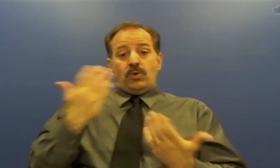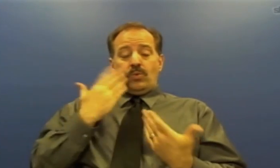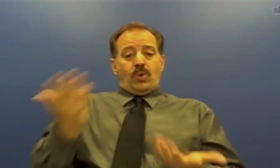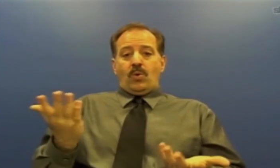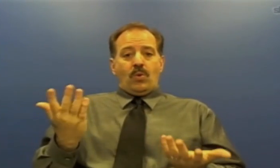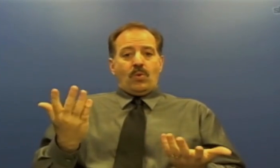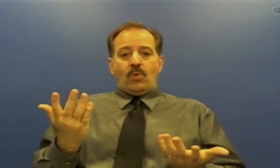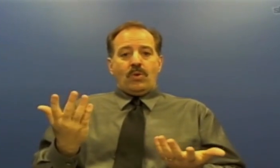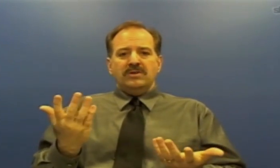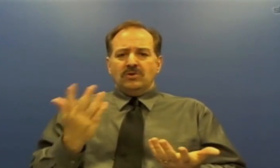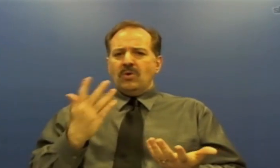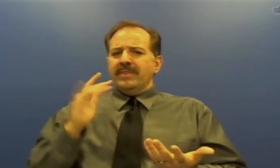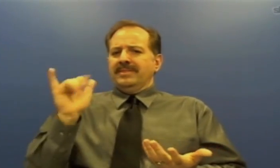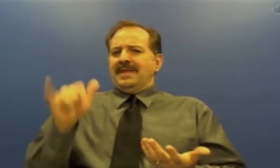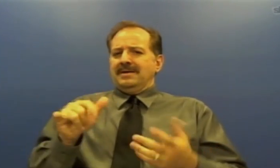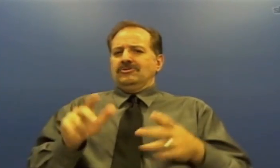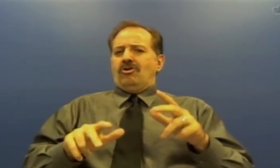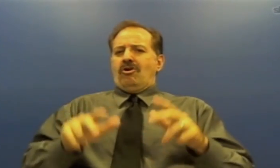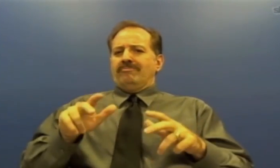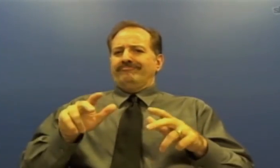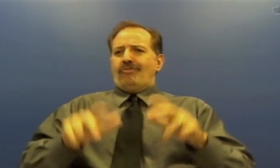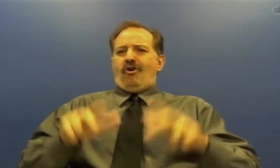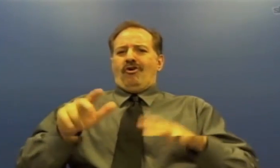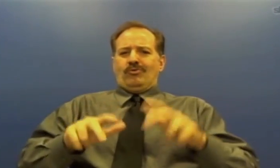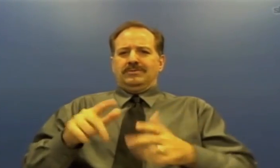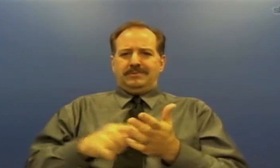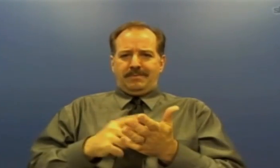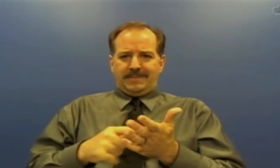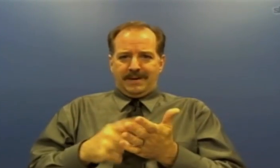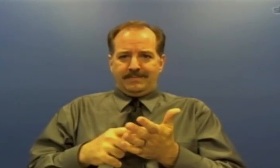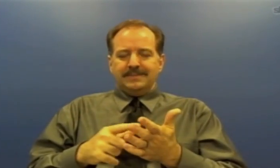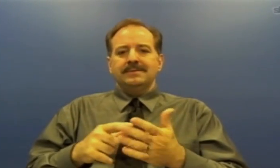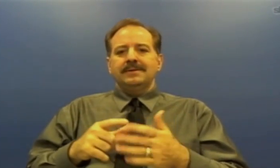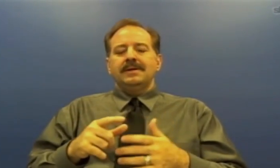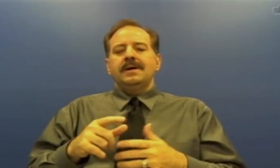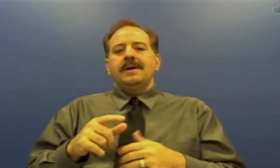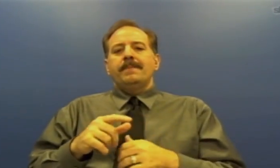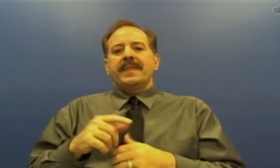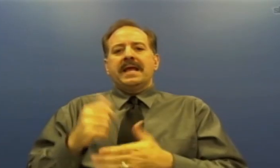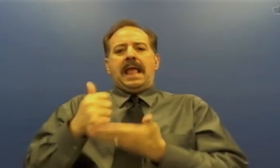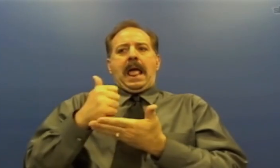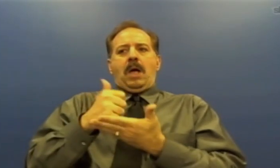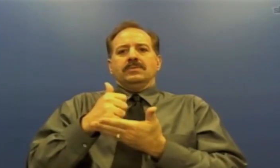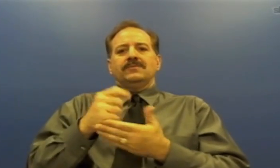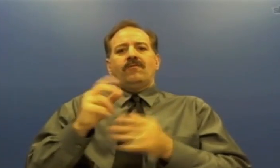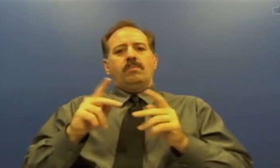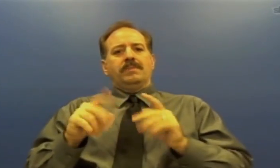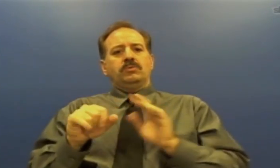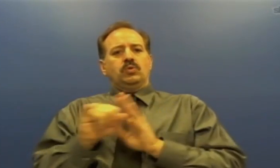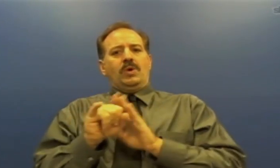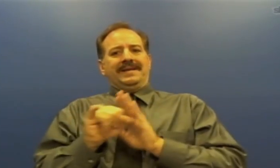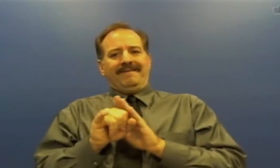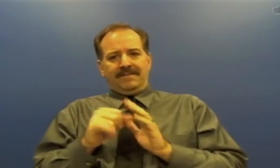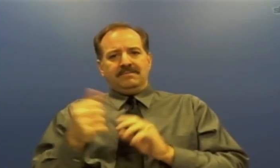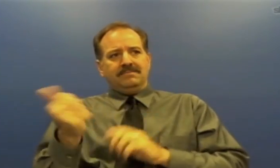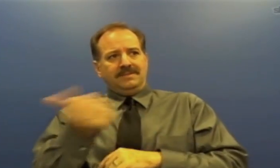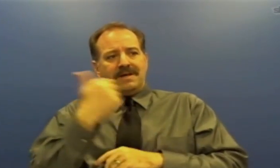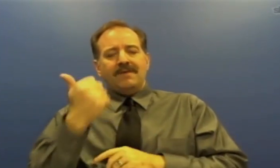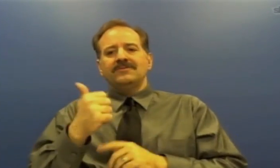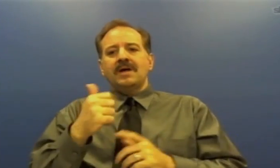they're positioned in the room, and who they are. So, again, that creates a little bit of a difficult situation at times. It's